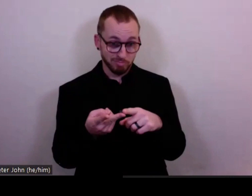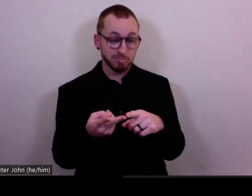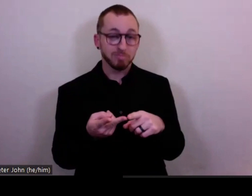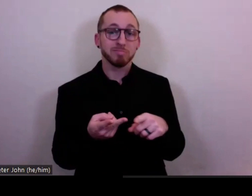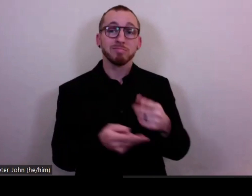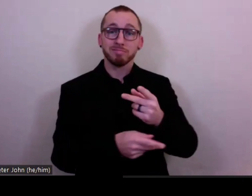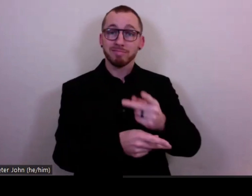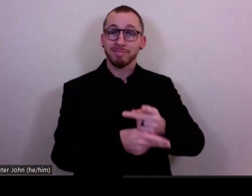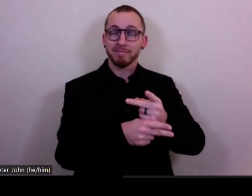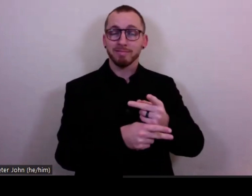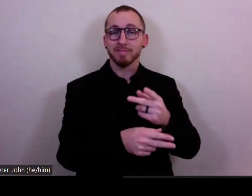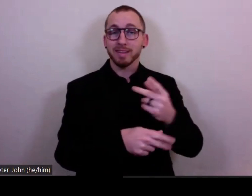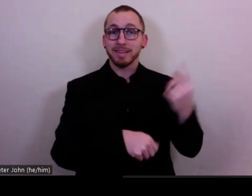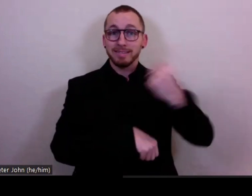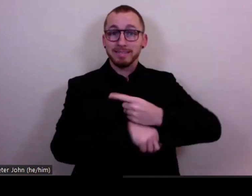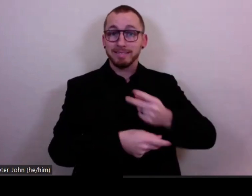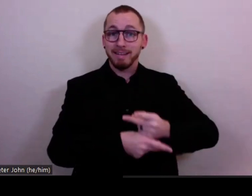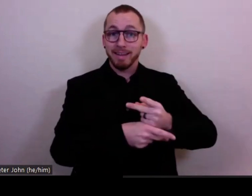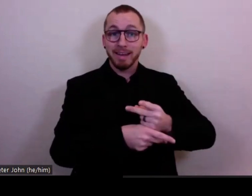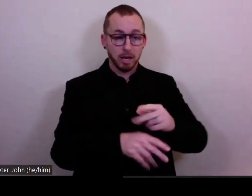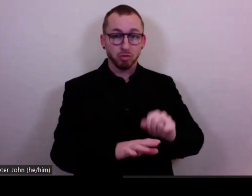primary caregiver.